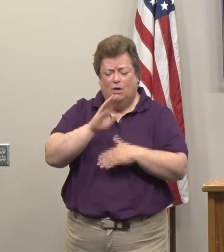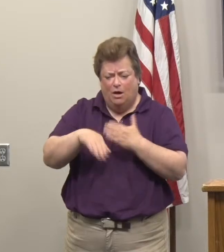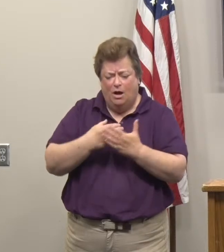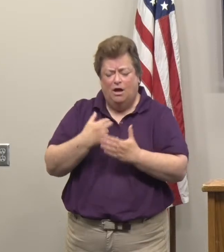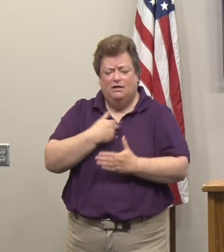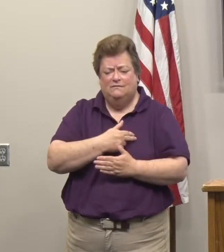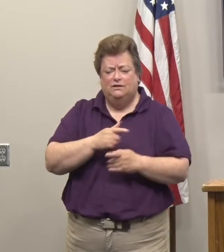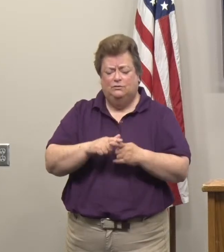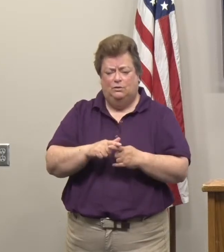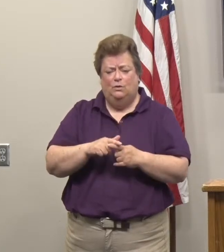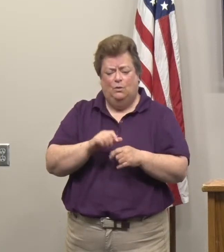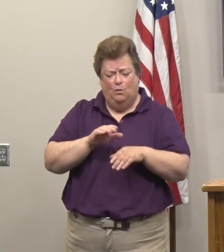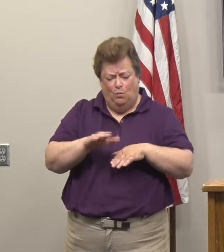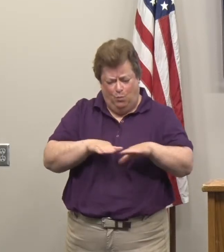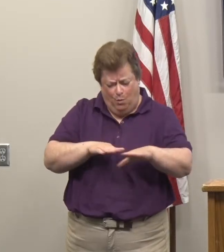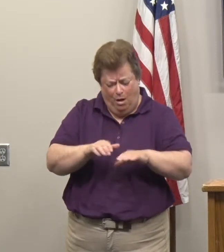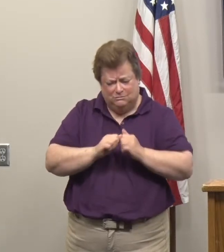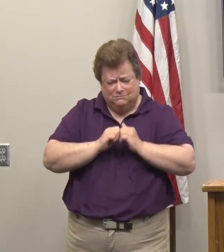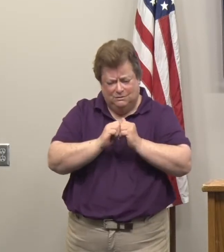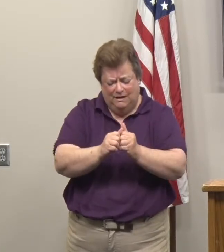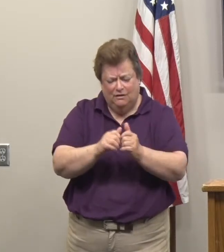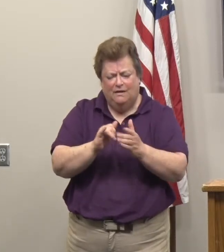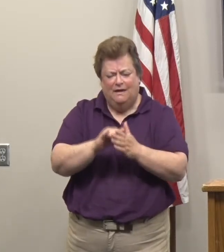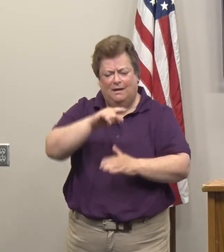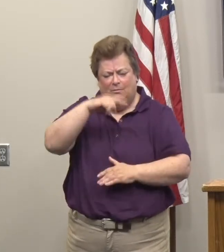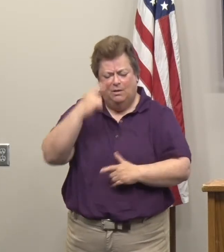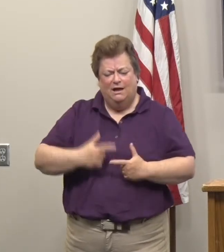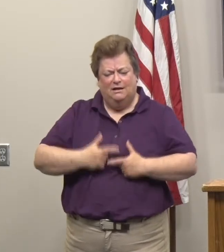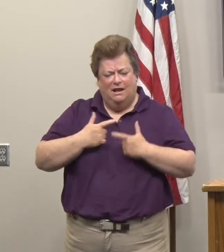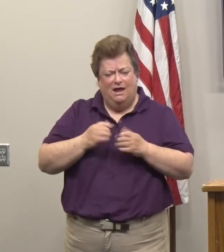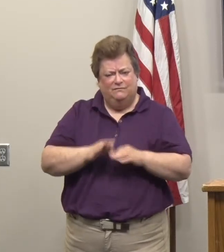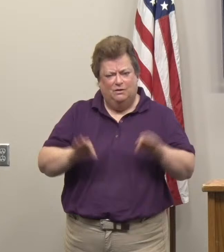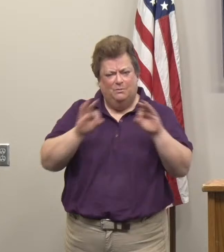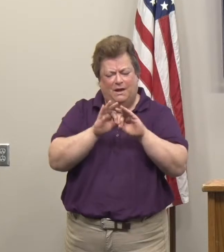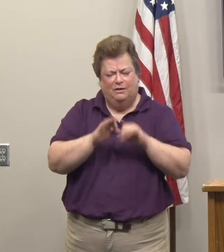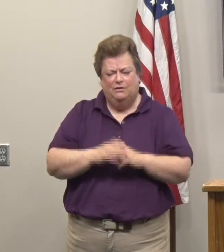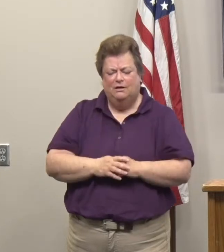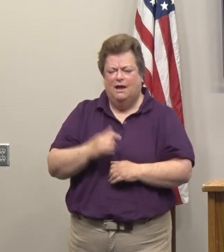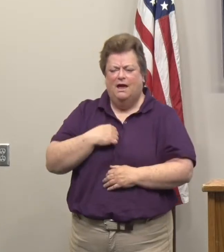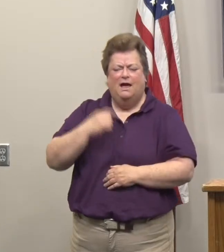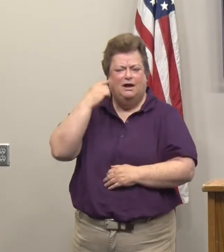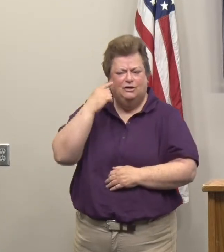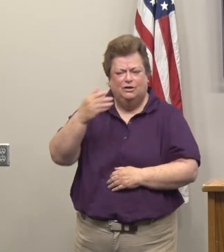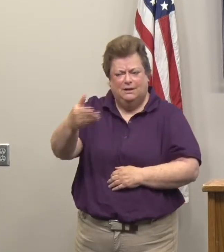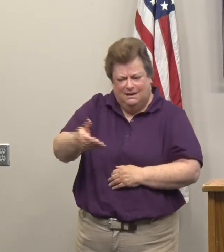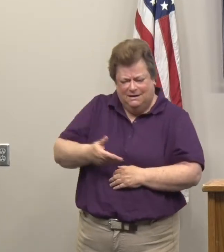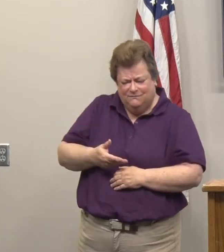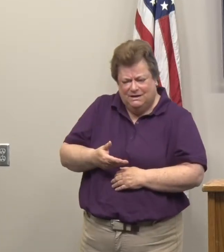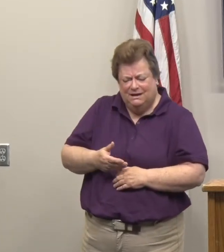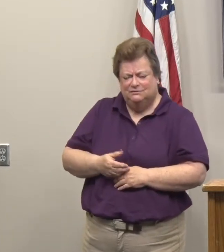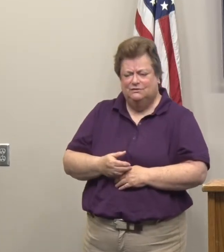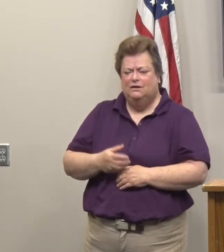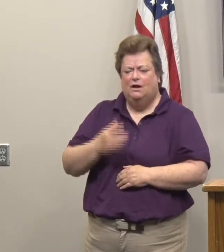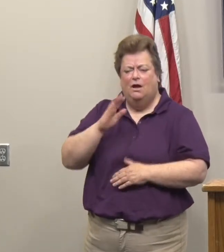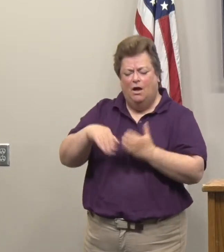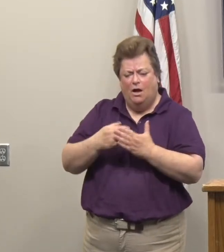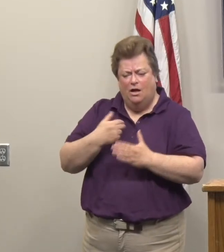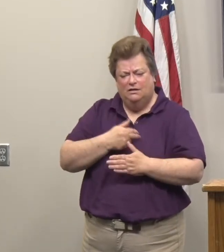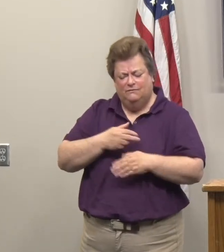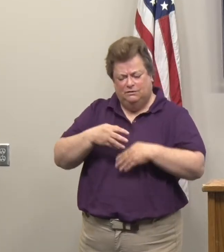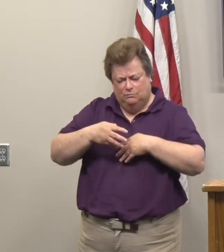in solidarity that Black lives matter. What I heard last night was an invitation for all of us to walk together in